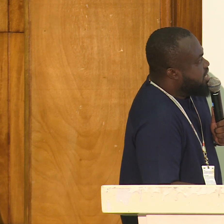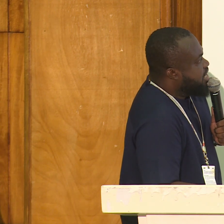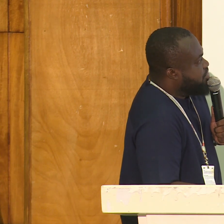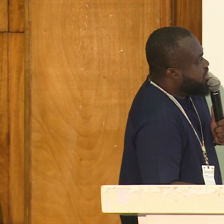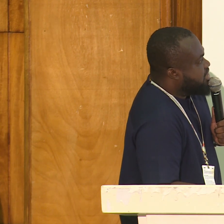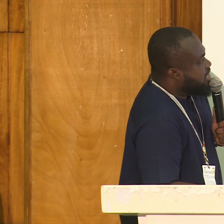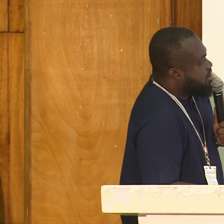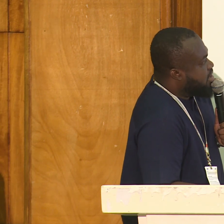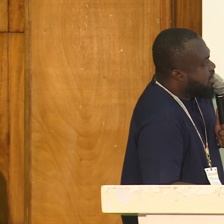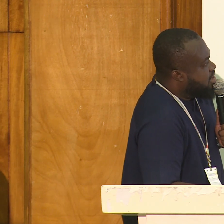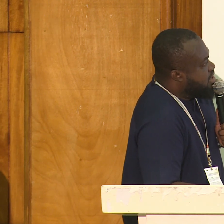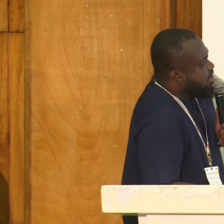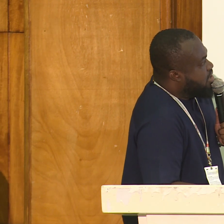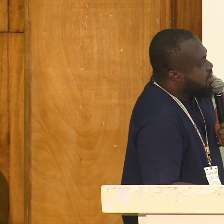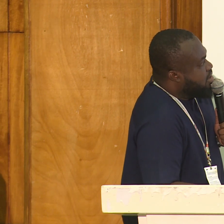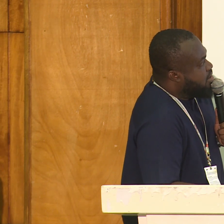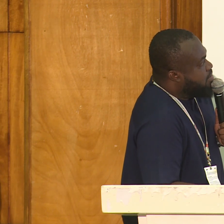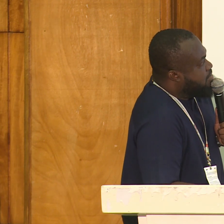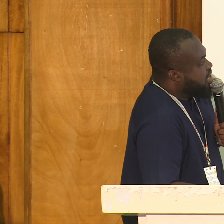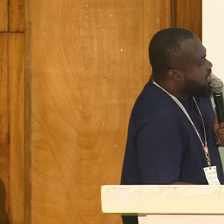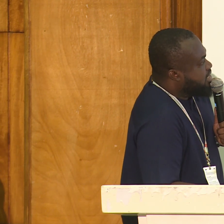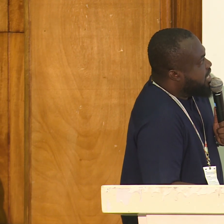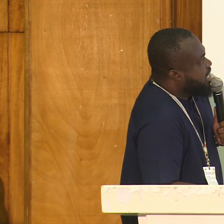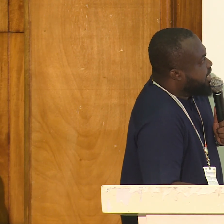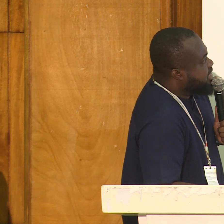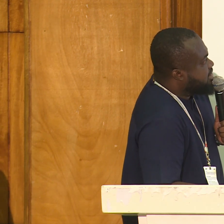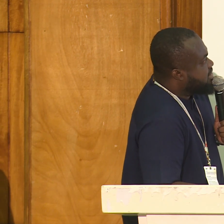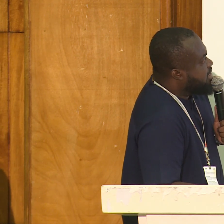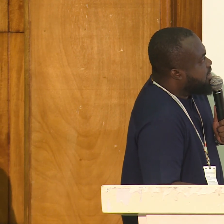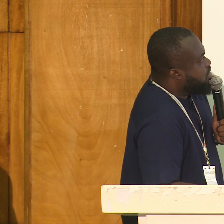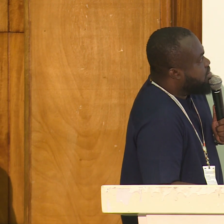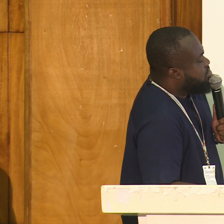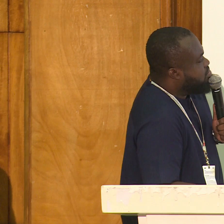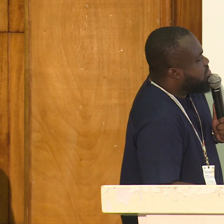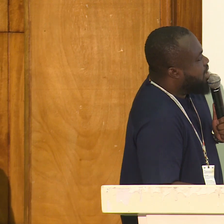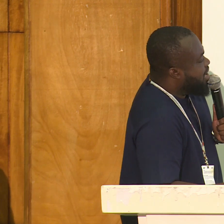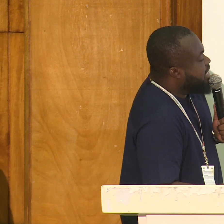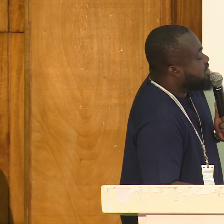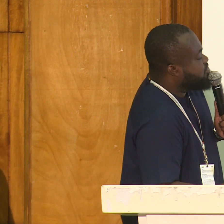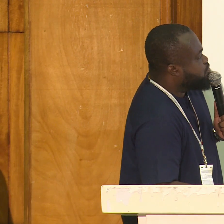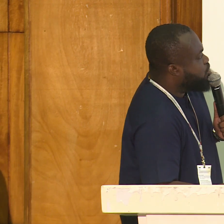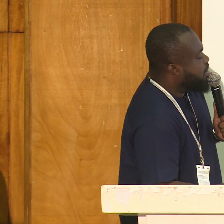Ashanti, and Greater Accra had the highest